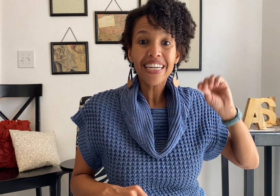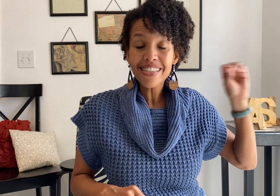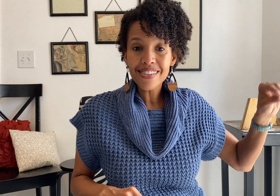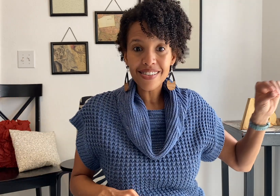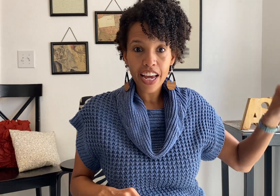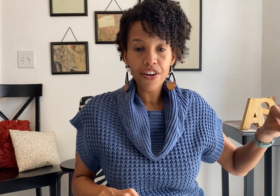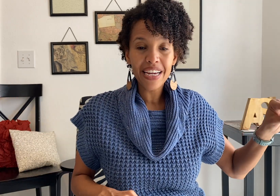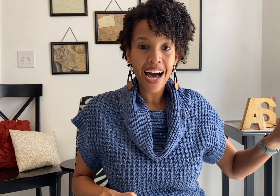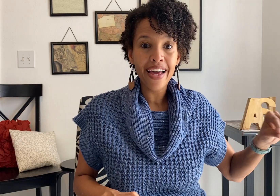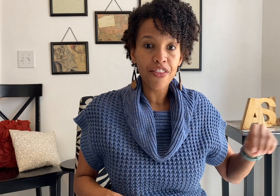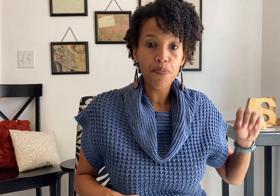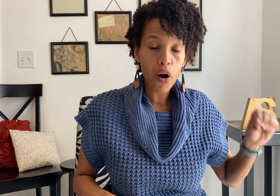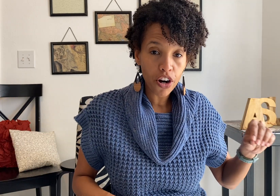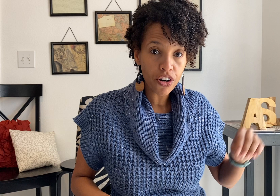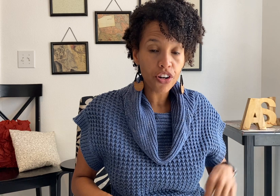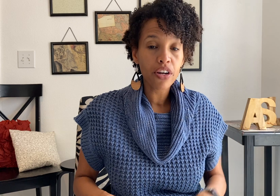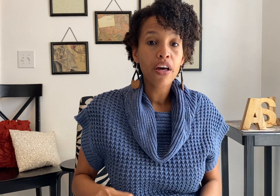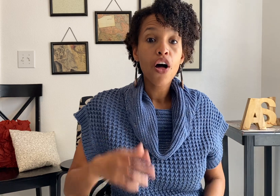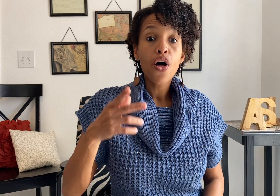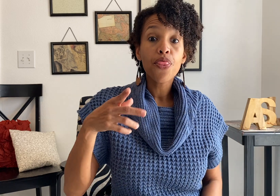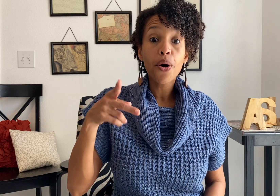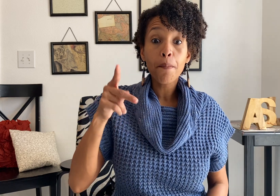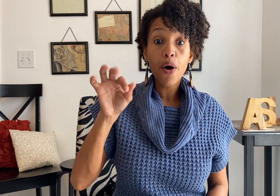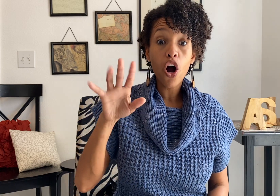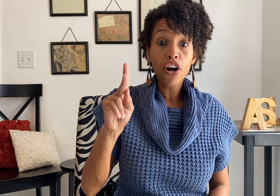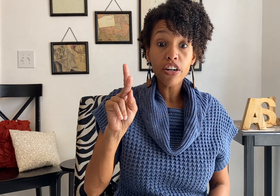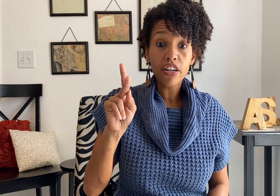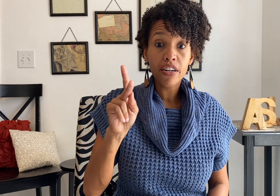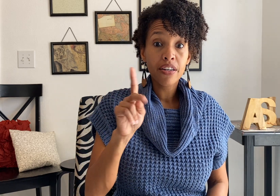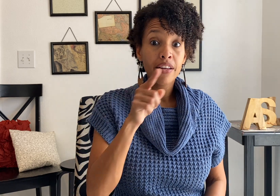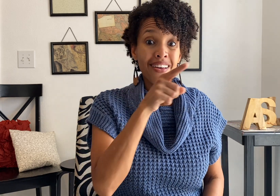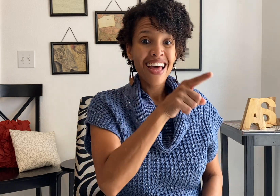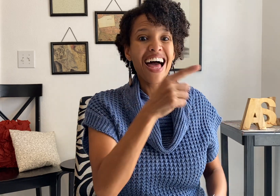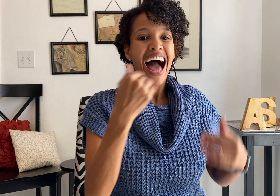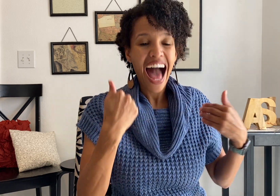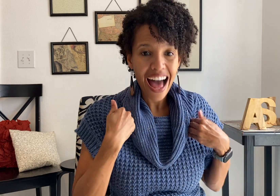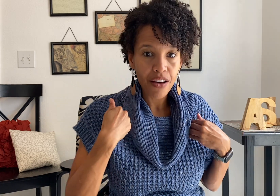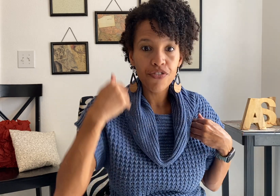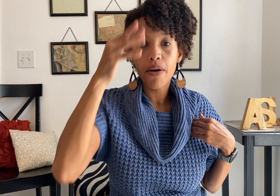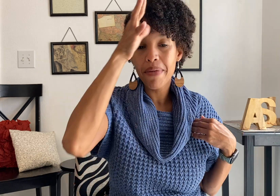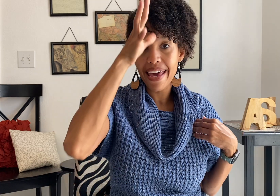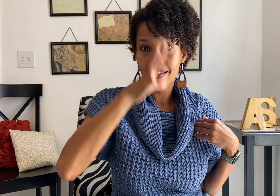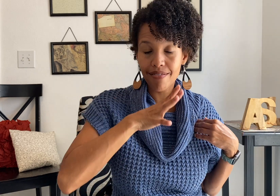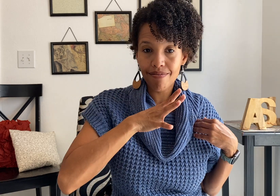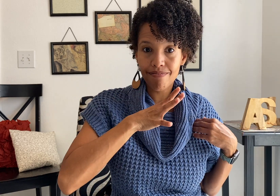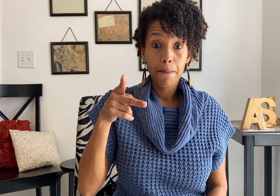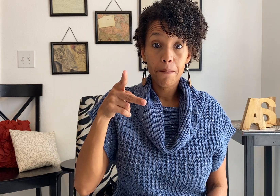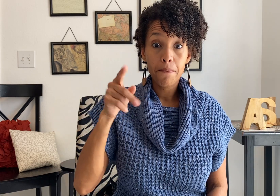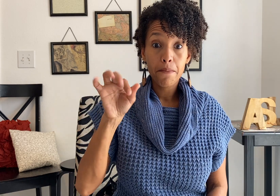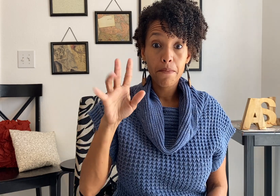is a scary guy at the park. The park have a man.